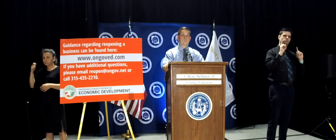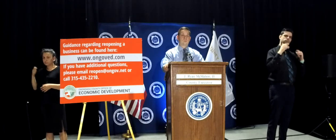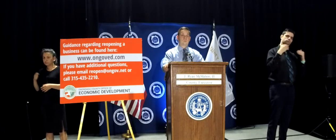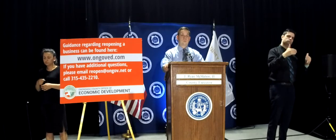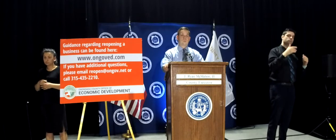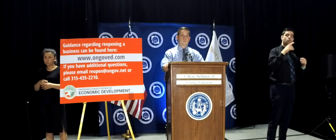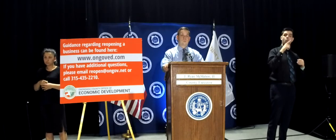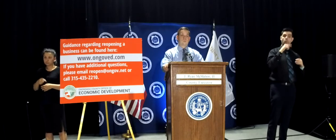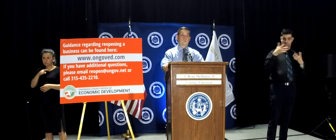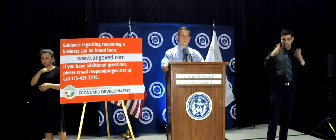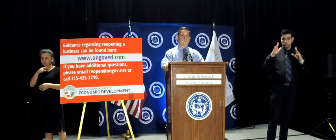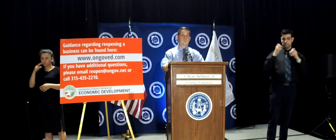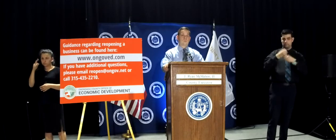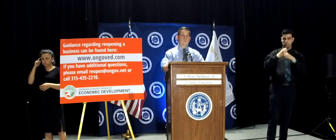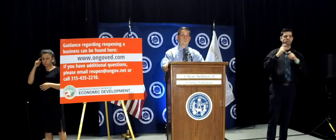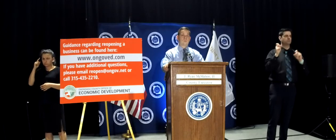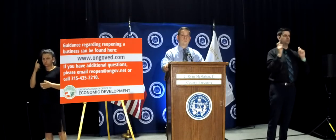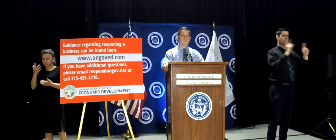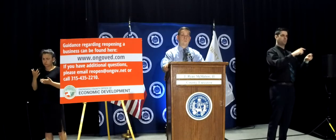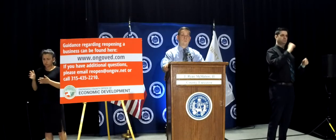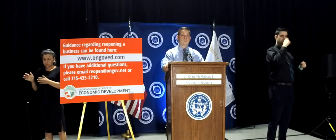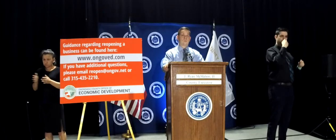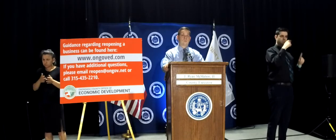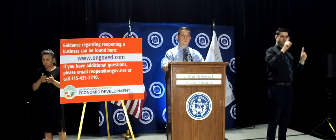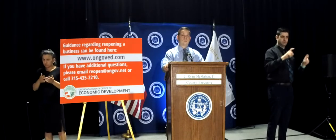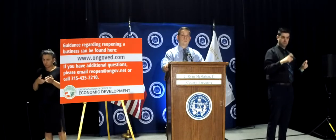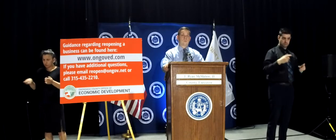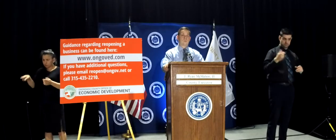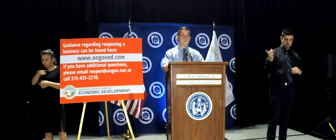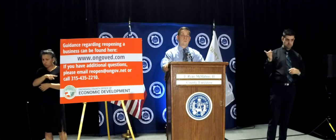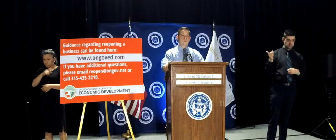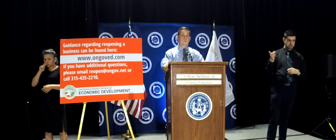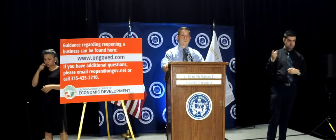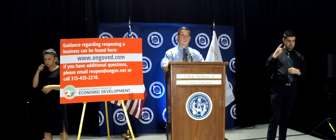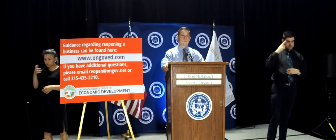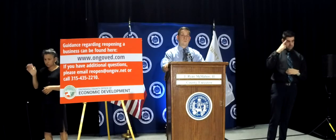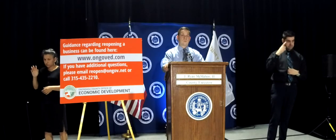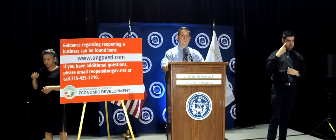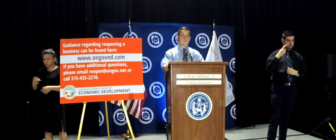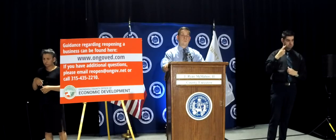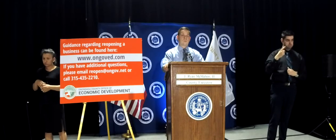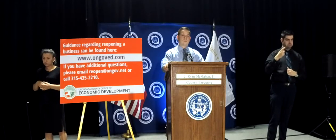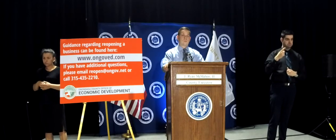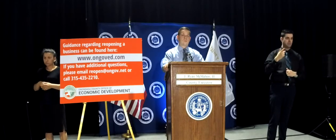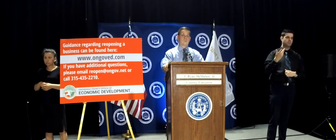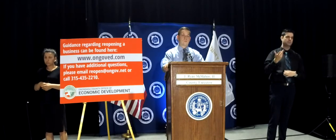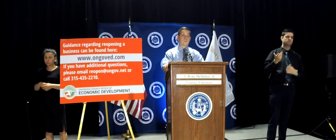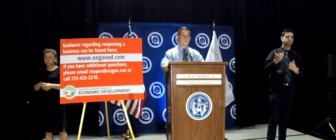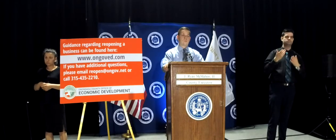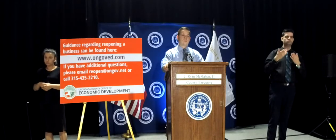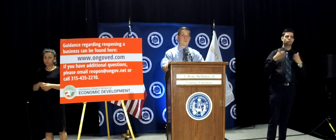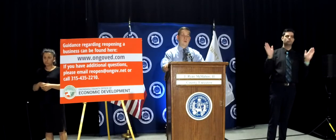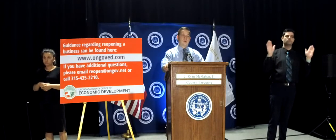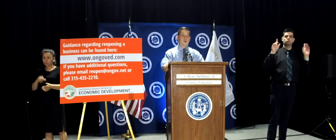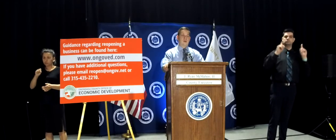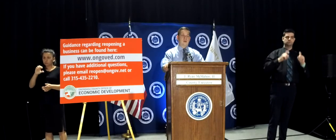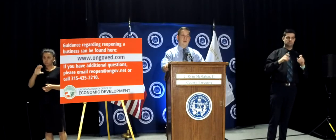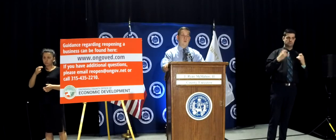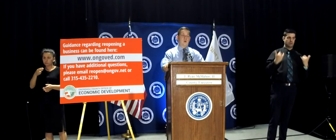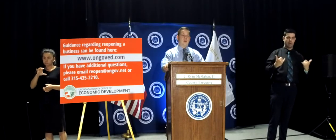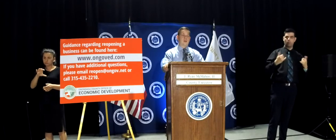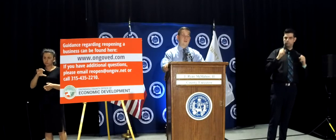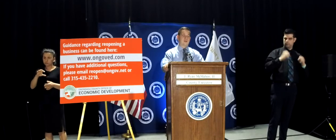to have protesters downtown get tested for coronavirus? I mean, I know that there's universal testing now, but is there anything that you guys are